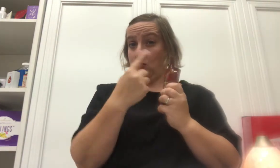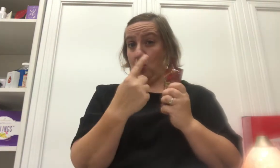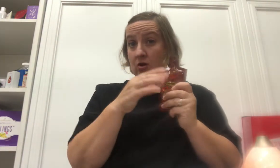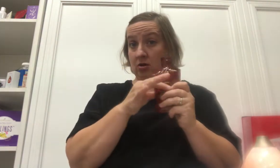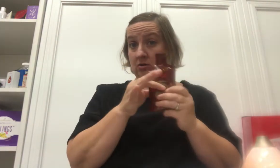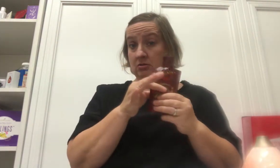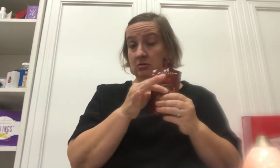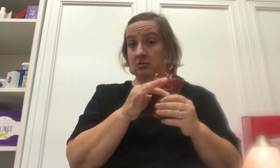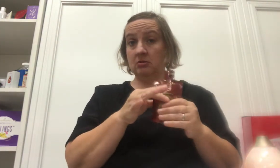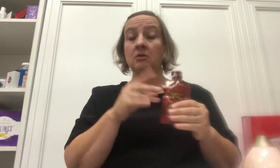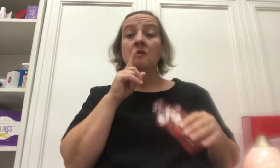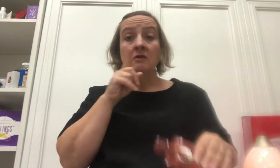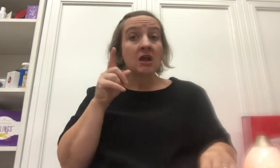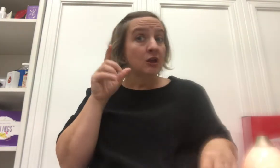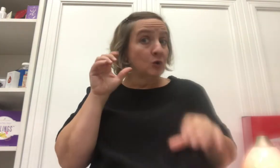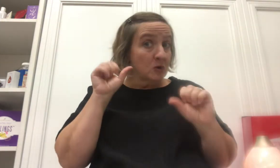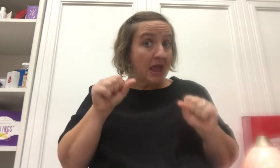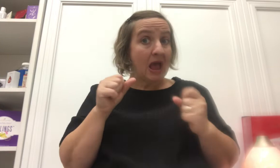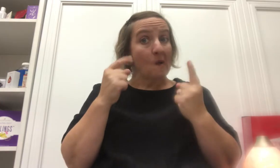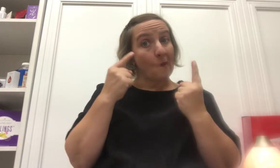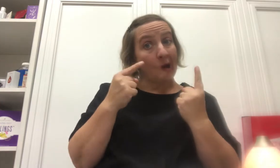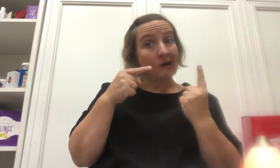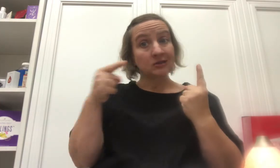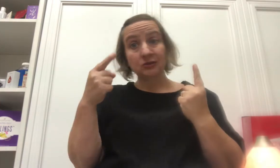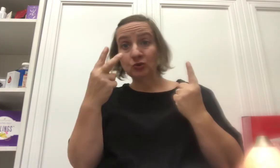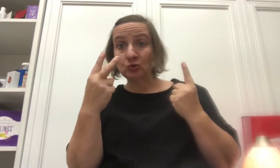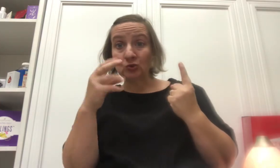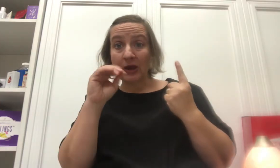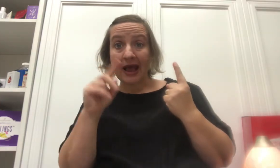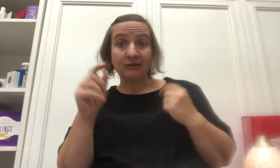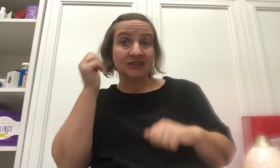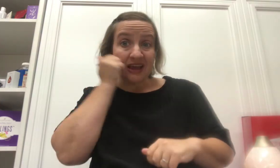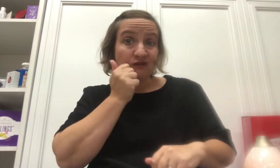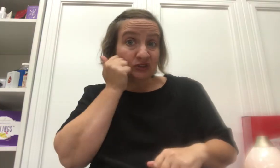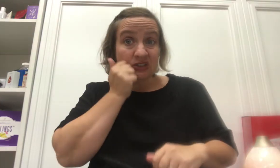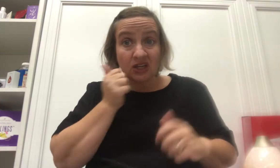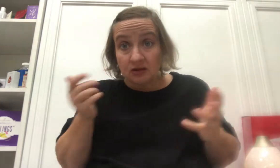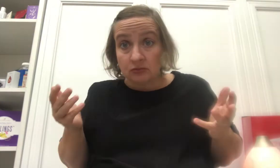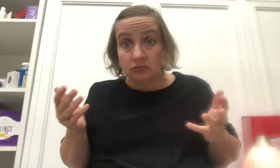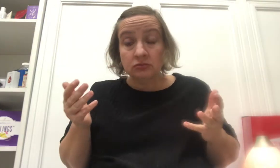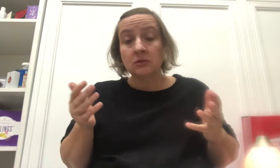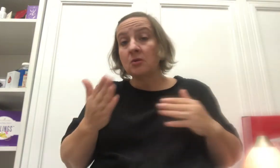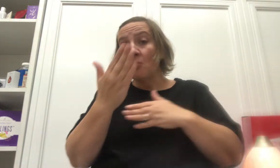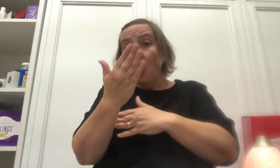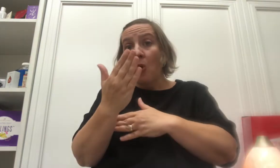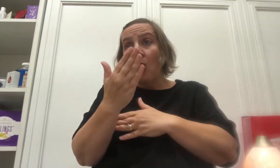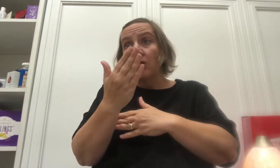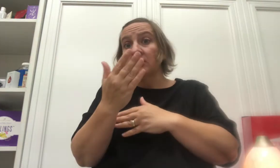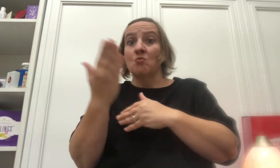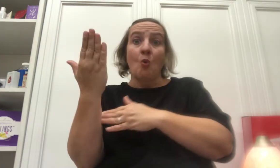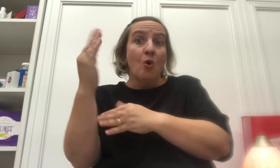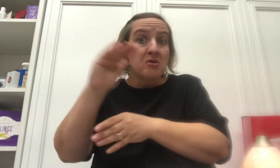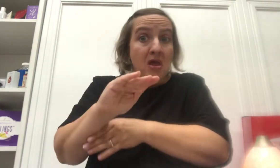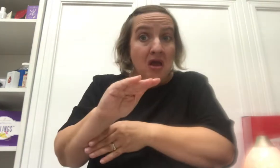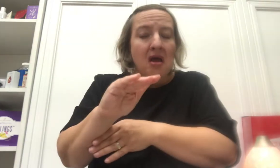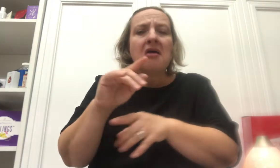these. There's 2 ounces in one of these packets, and you can have 1 to 2 ounces a day, once or